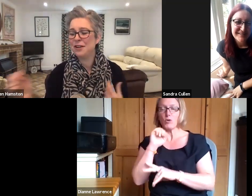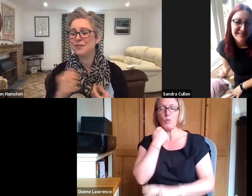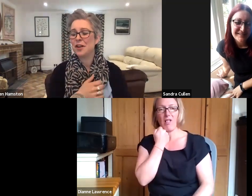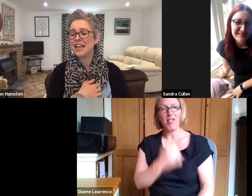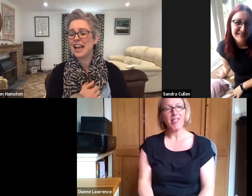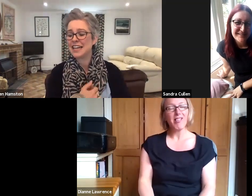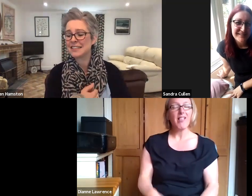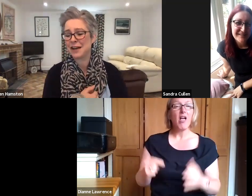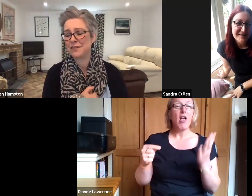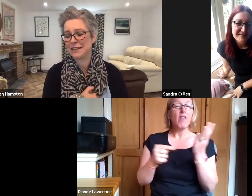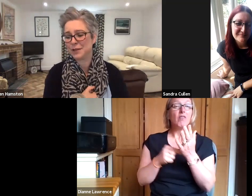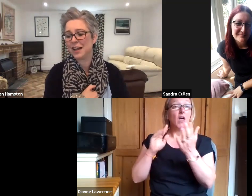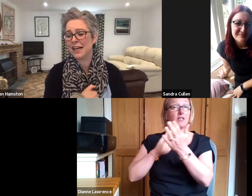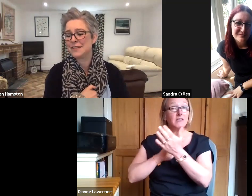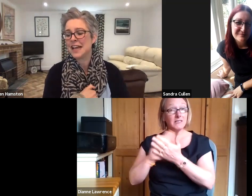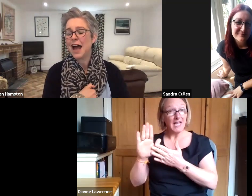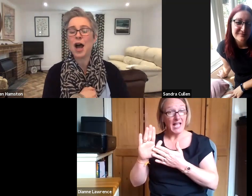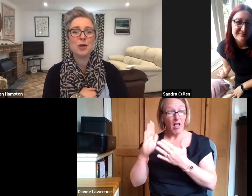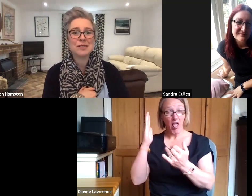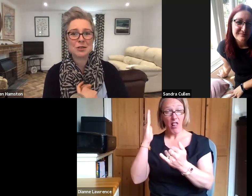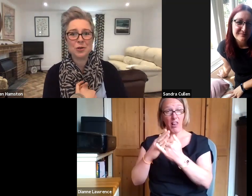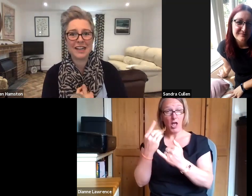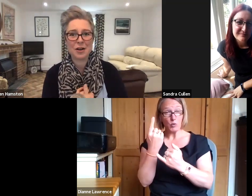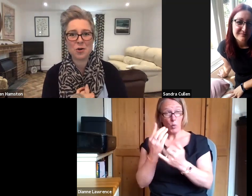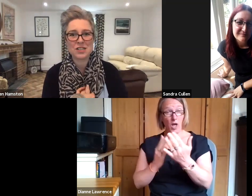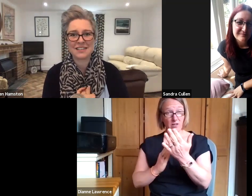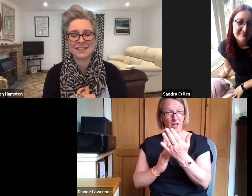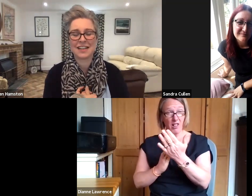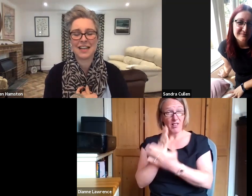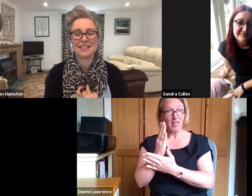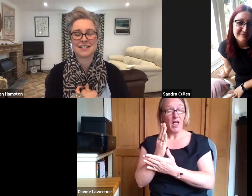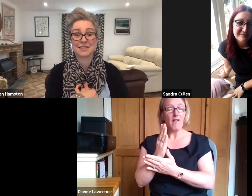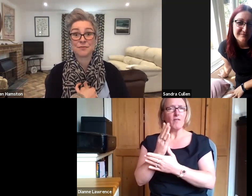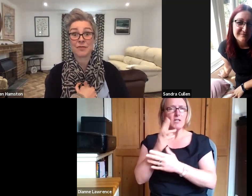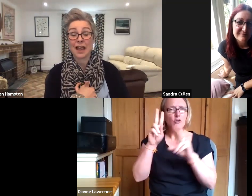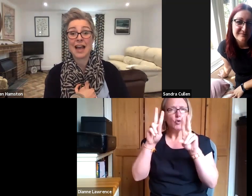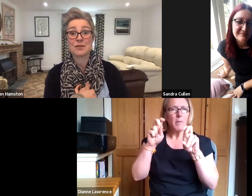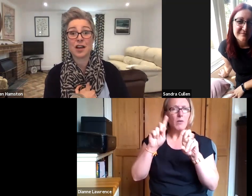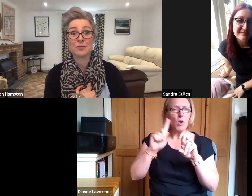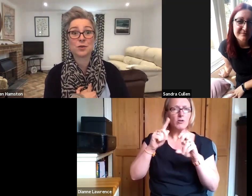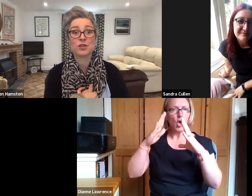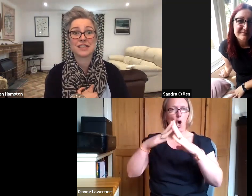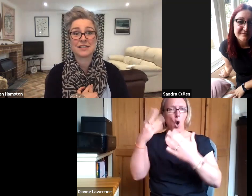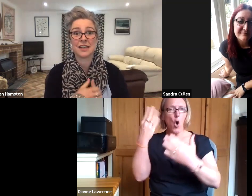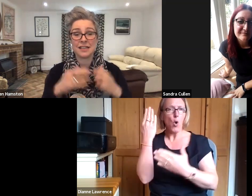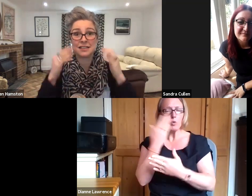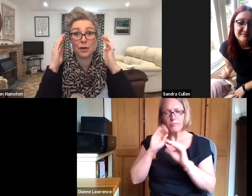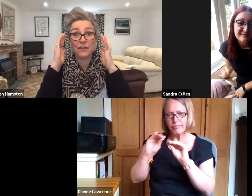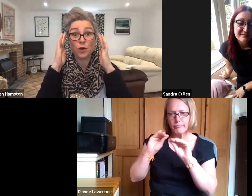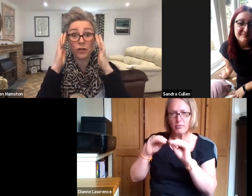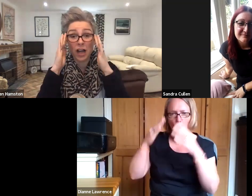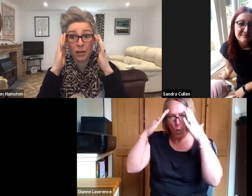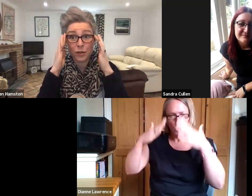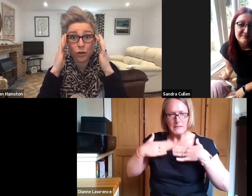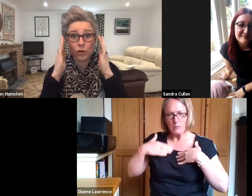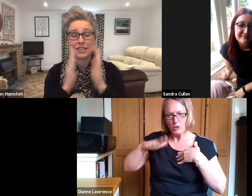Thursday, we've got the last of our Facebook Lives, homeschooling autistic kids. How to homeschool autistic kids. So if